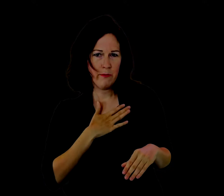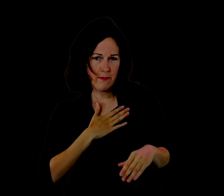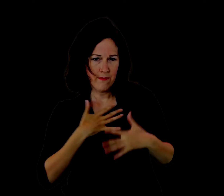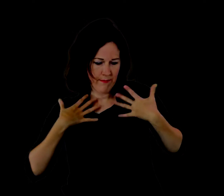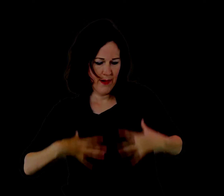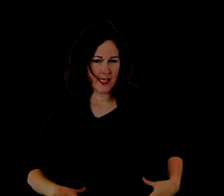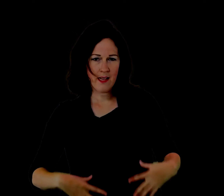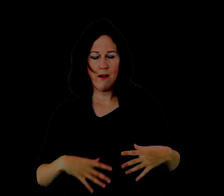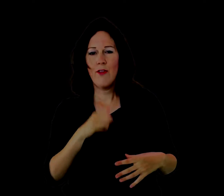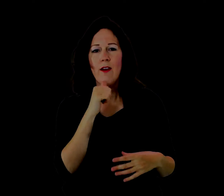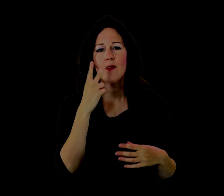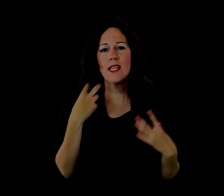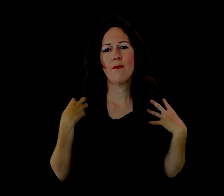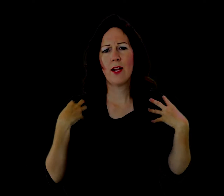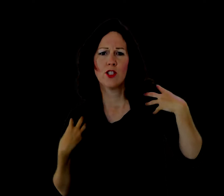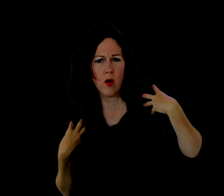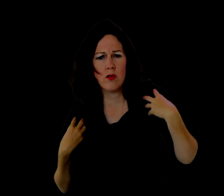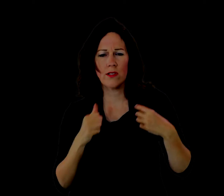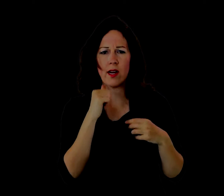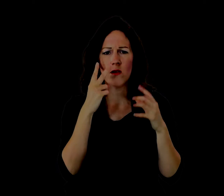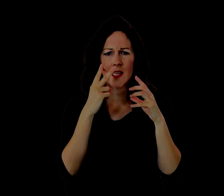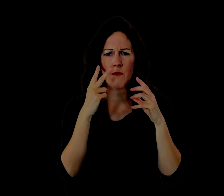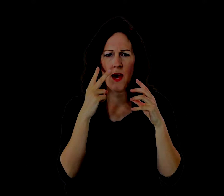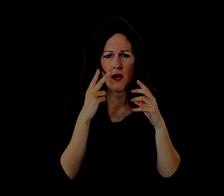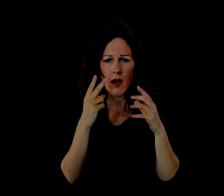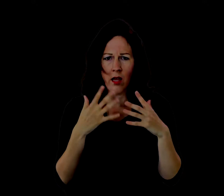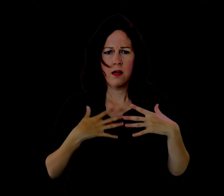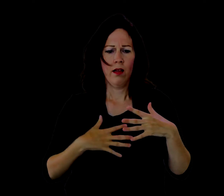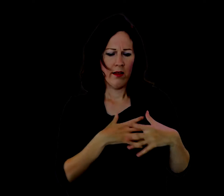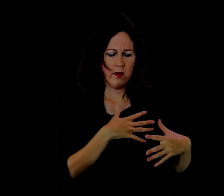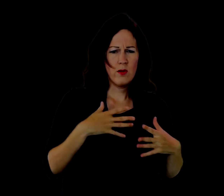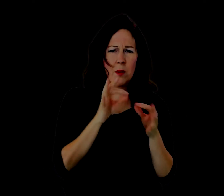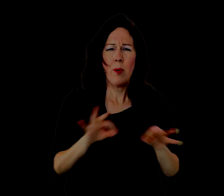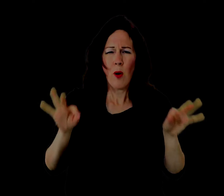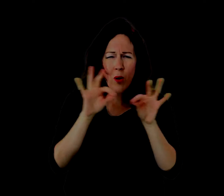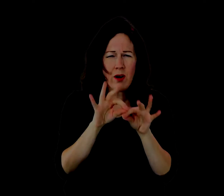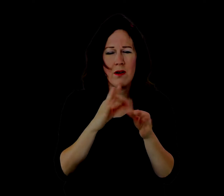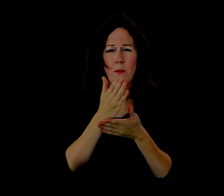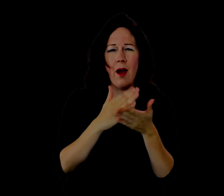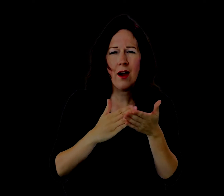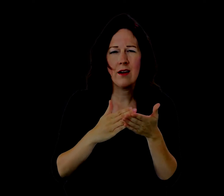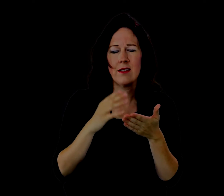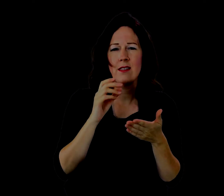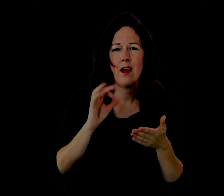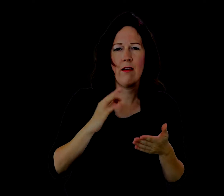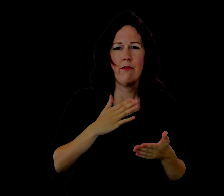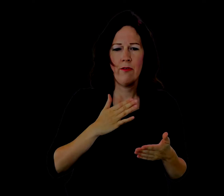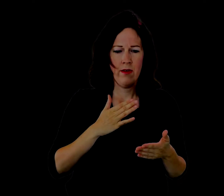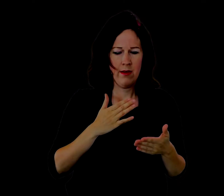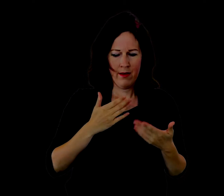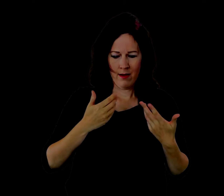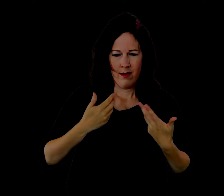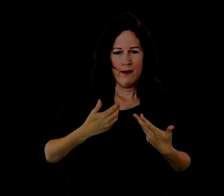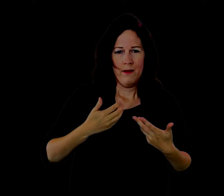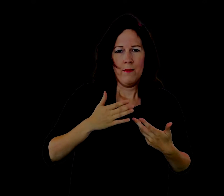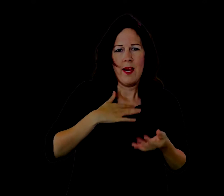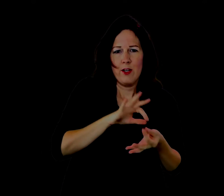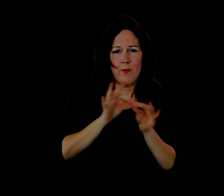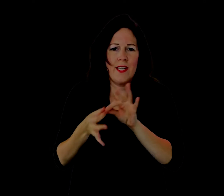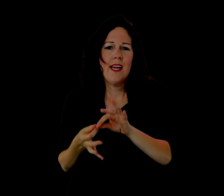myself they don't see my shoulders they don't see my those important parts of my interpretation